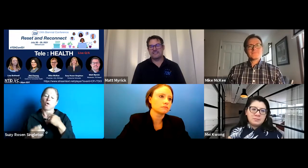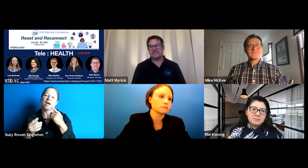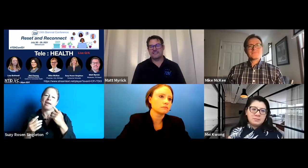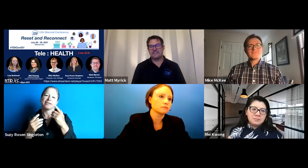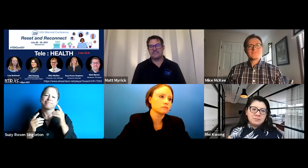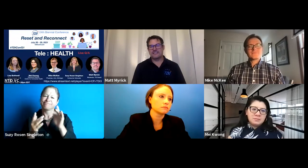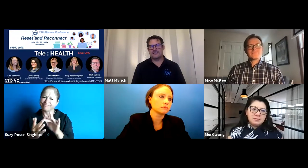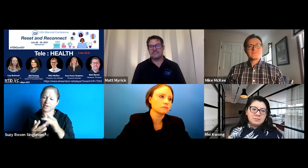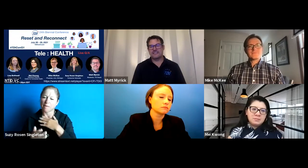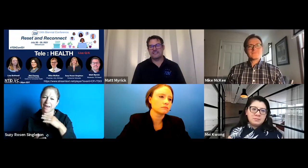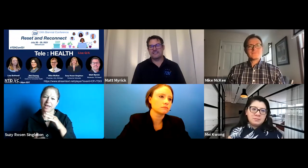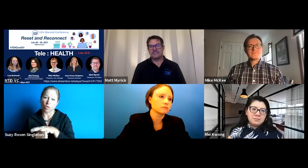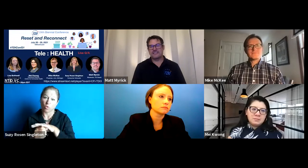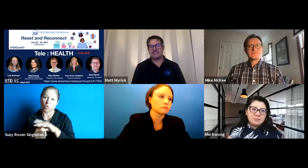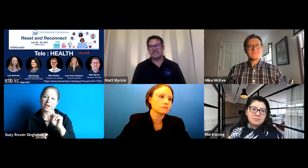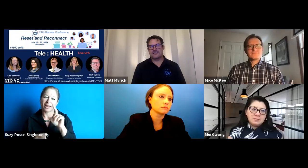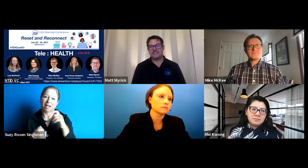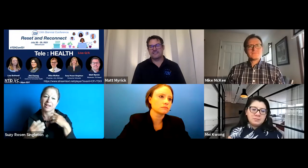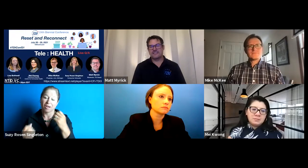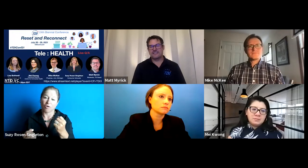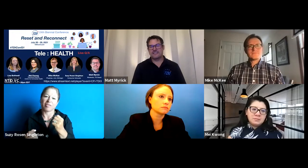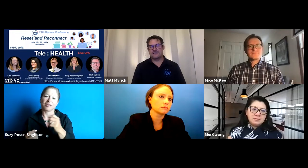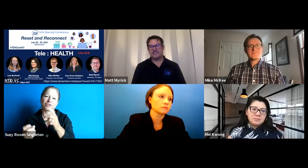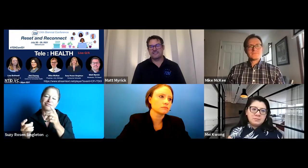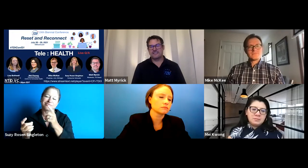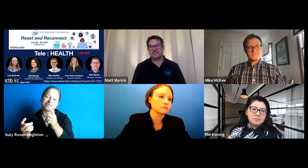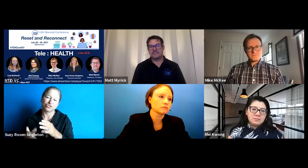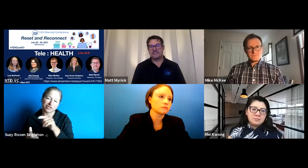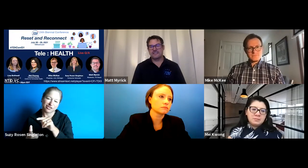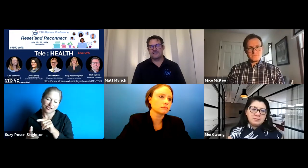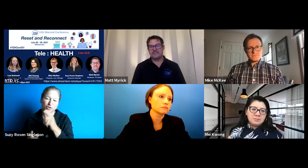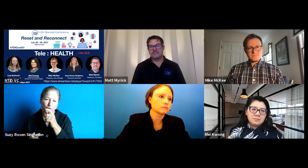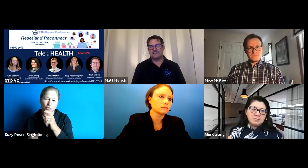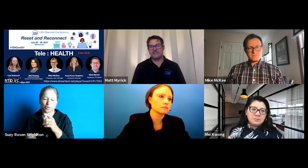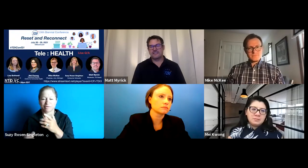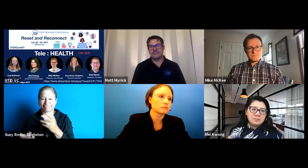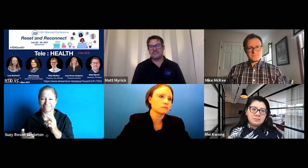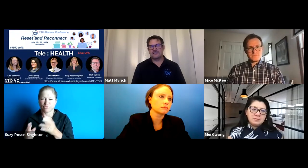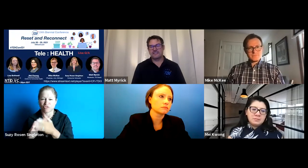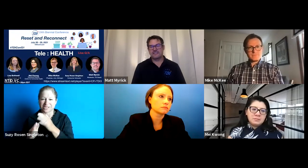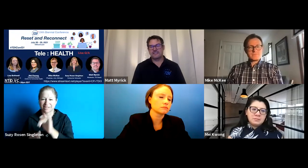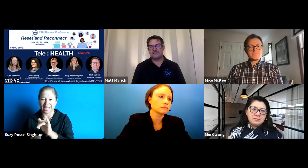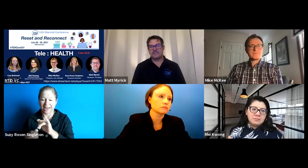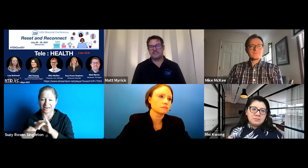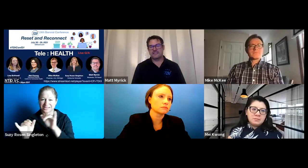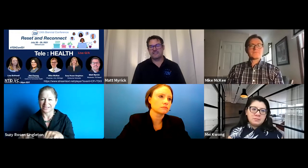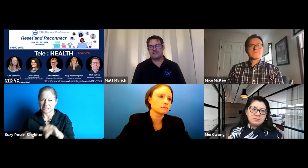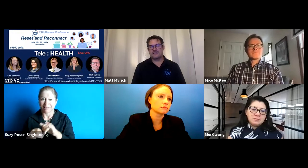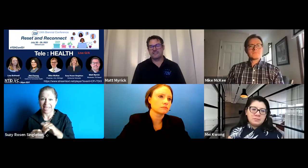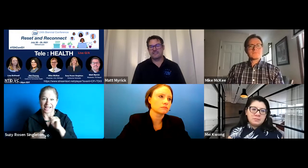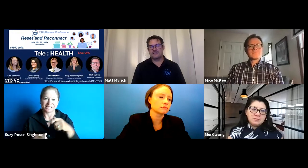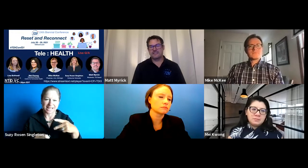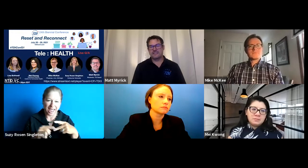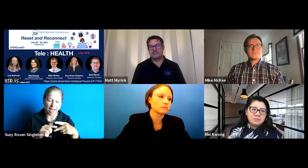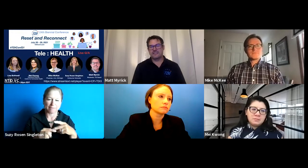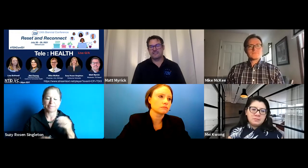to catch COVID, but regardless, I reached out to my local telehealth director, the person